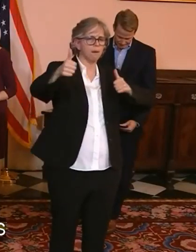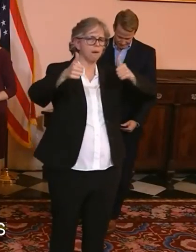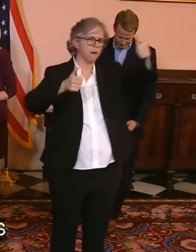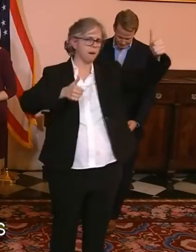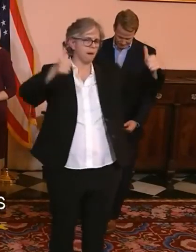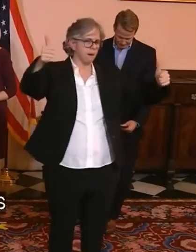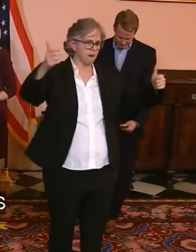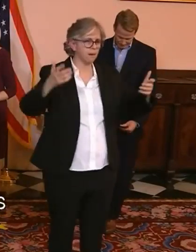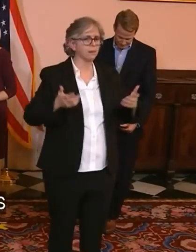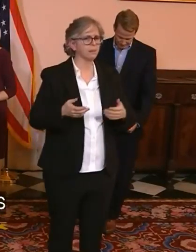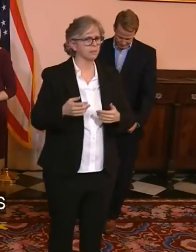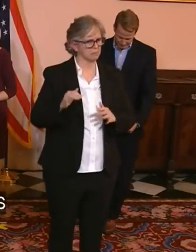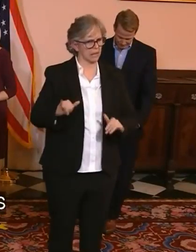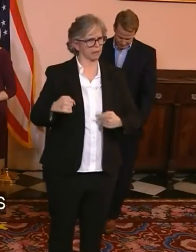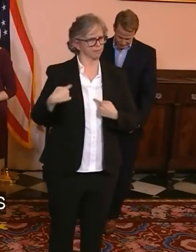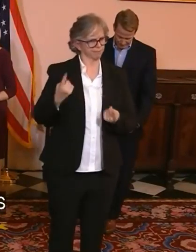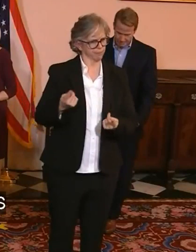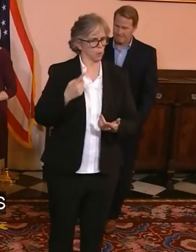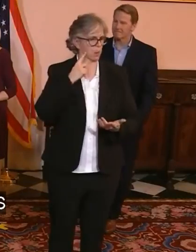them.